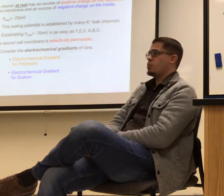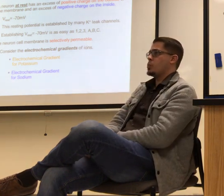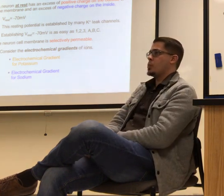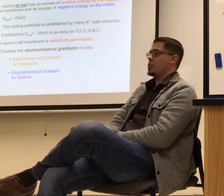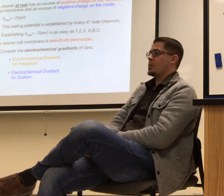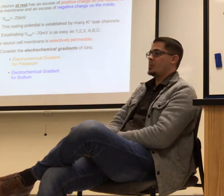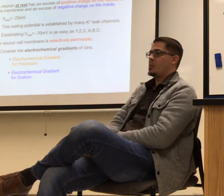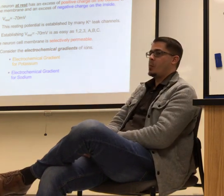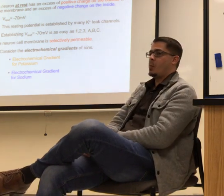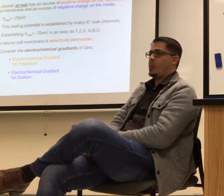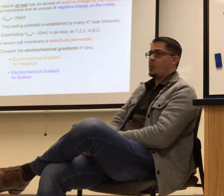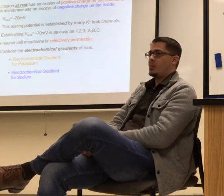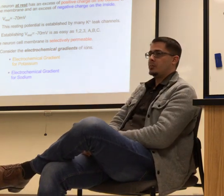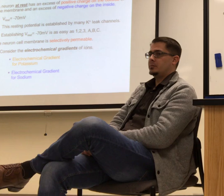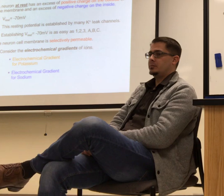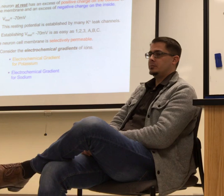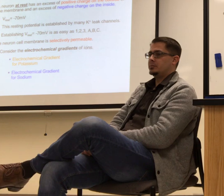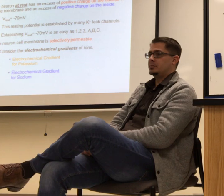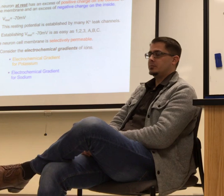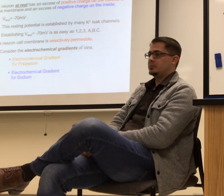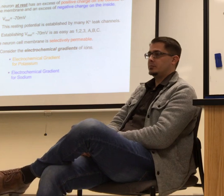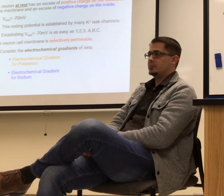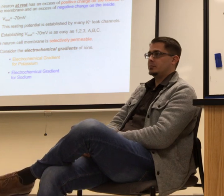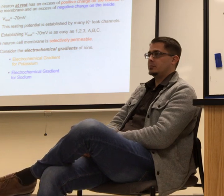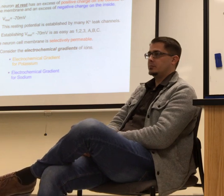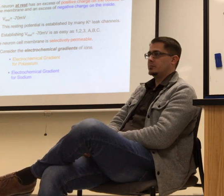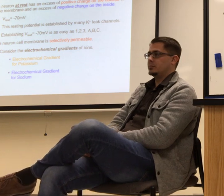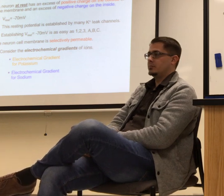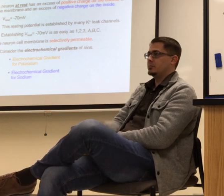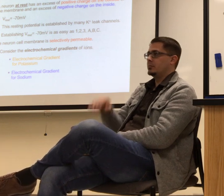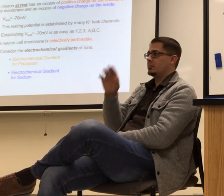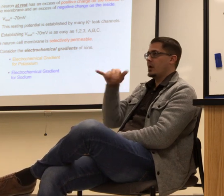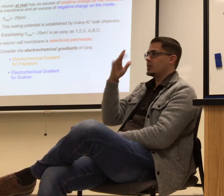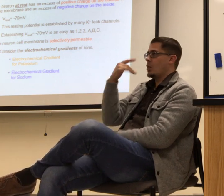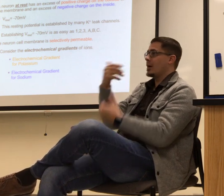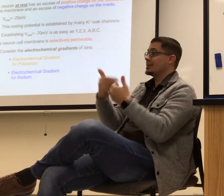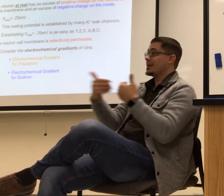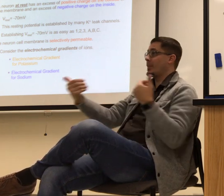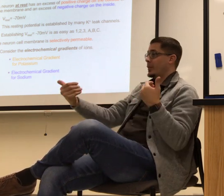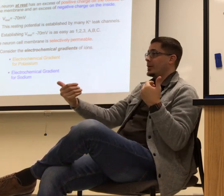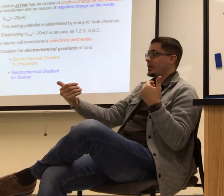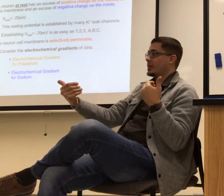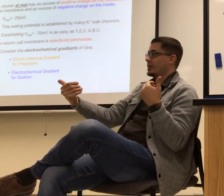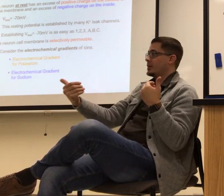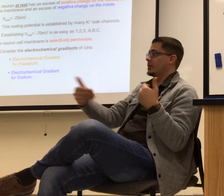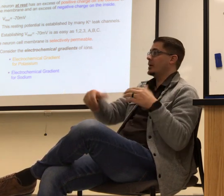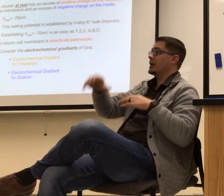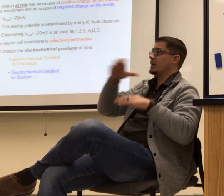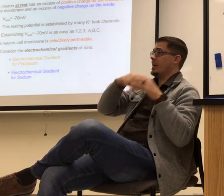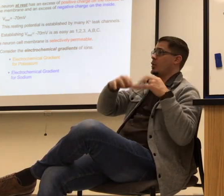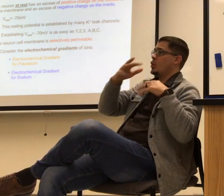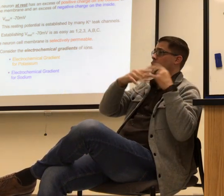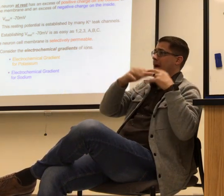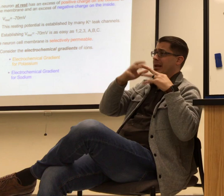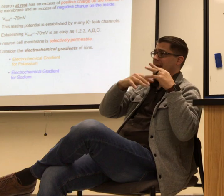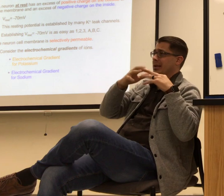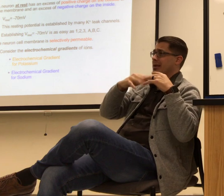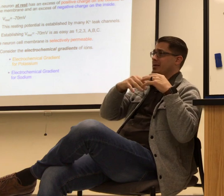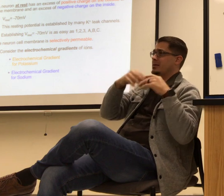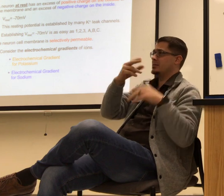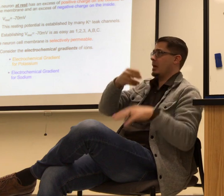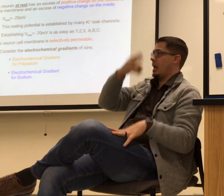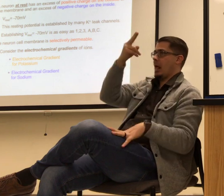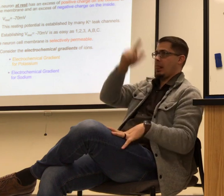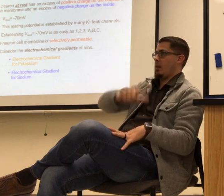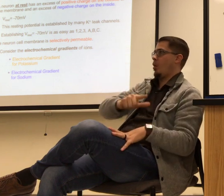why this is one thing, and that's the other. The chemical gradient is just high to